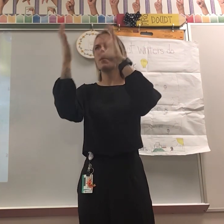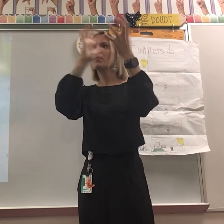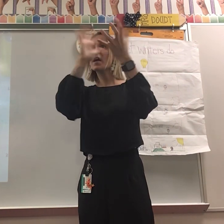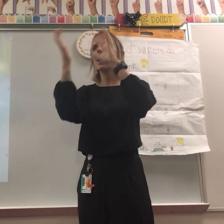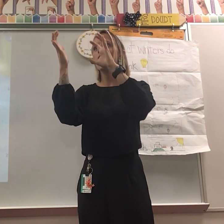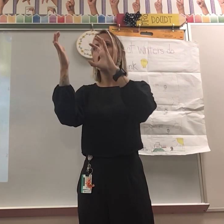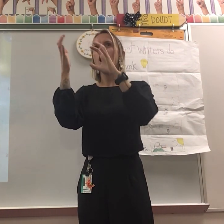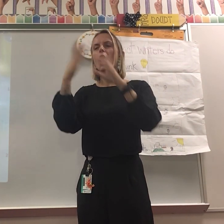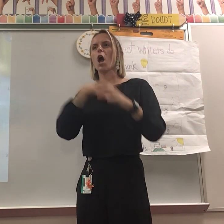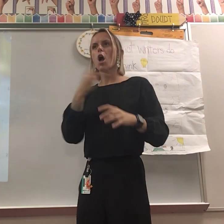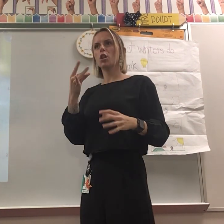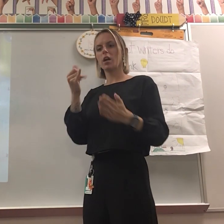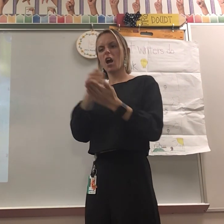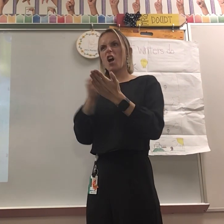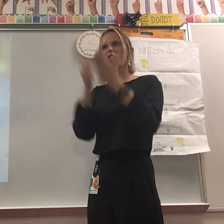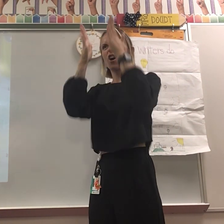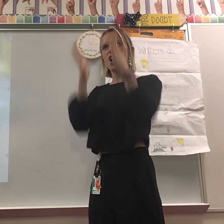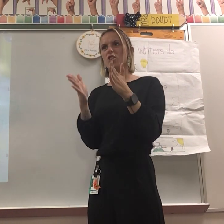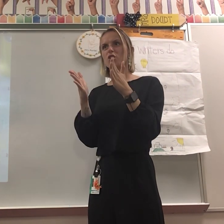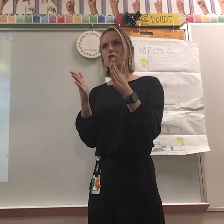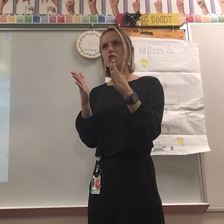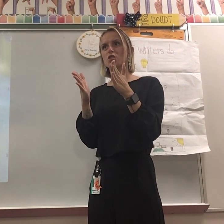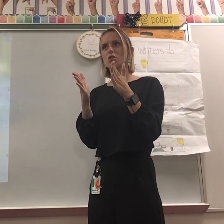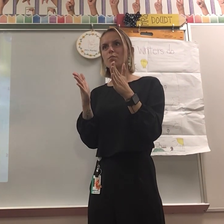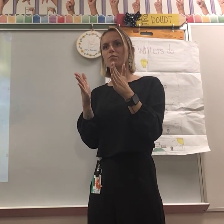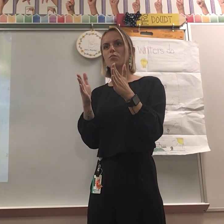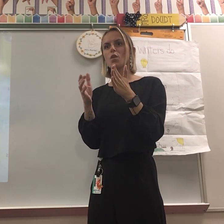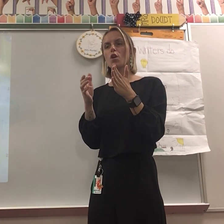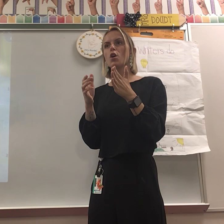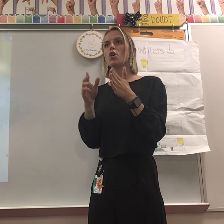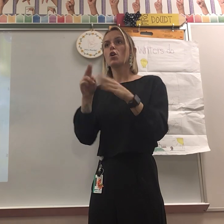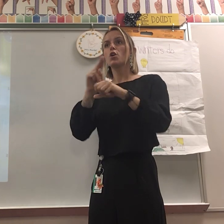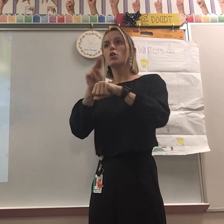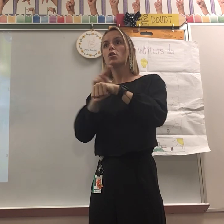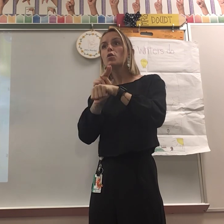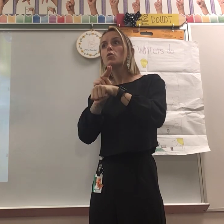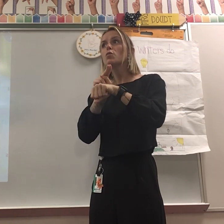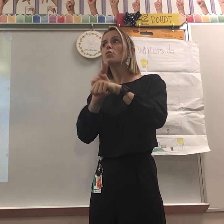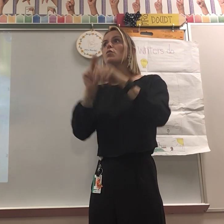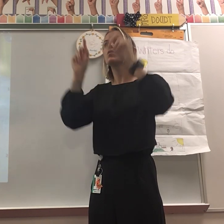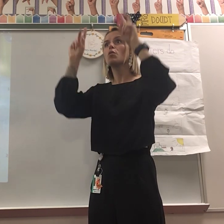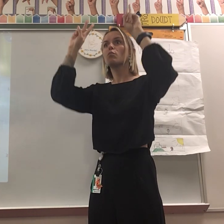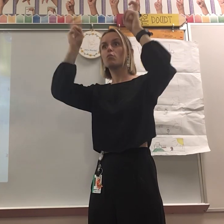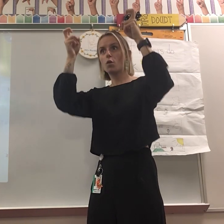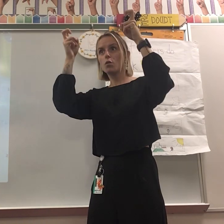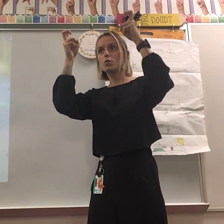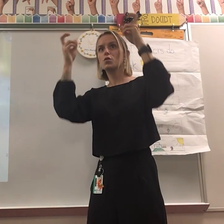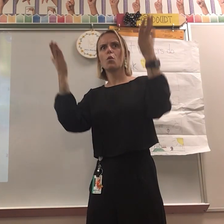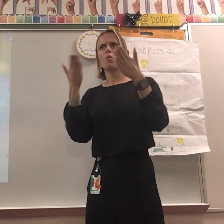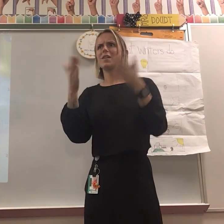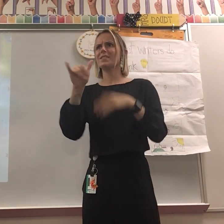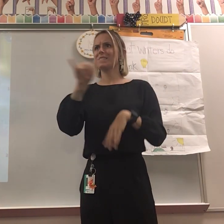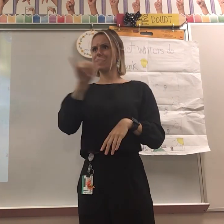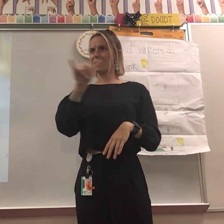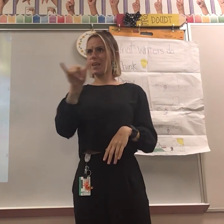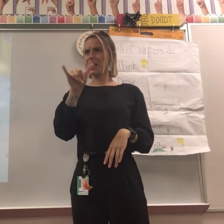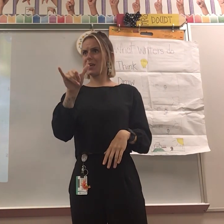the authors use quotes. What do they have that are in common for both of them? So is this